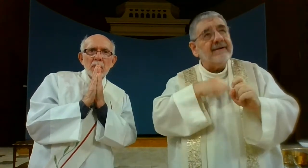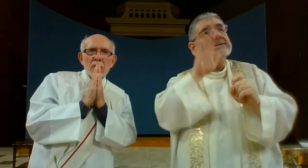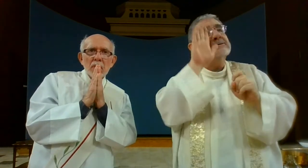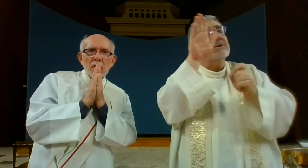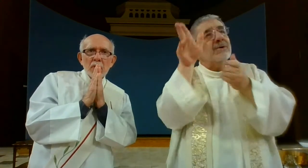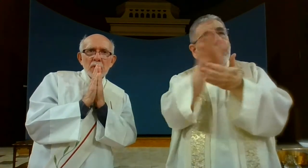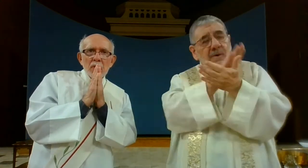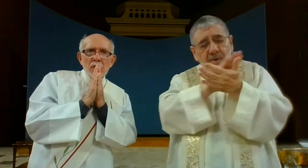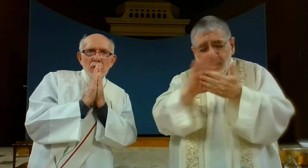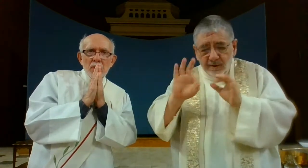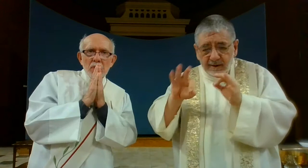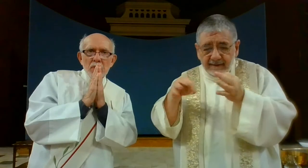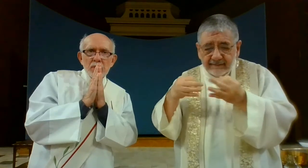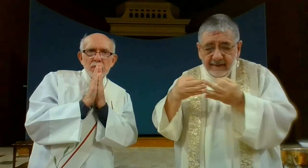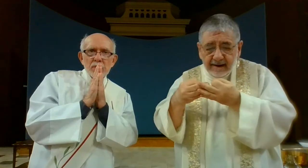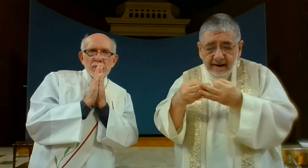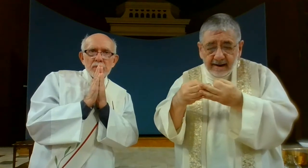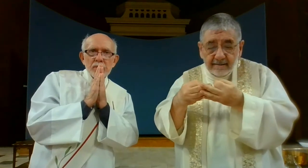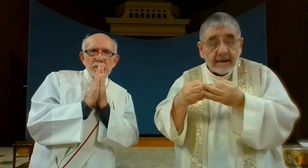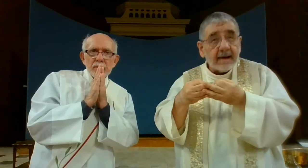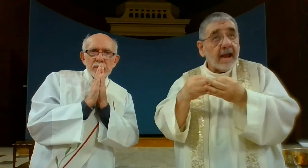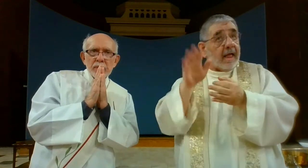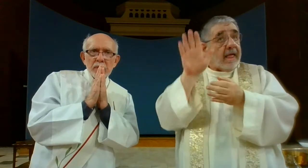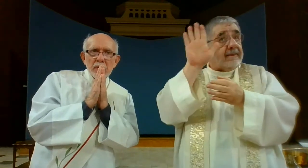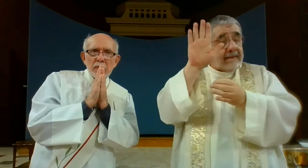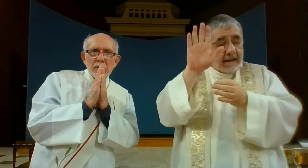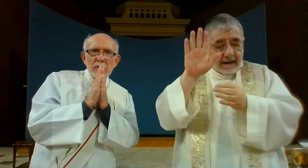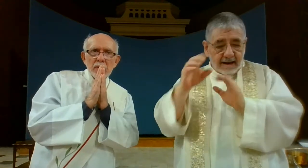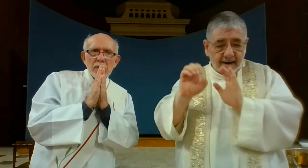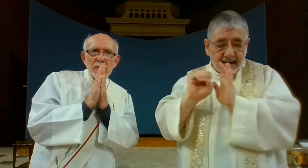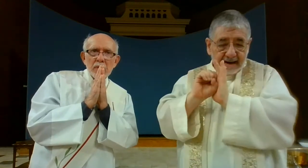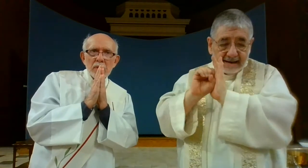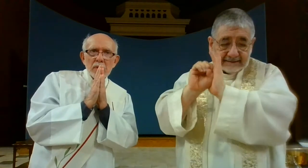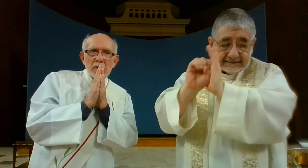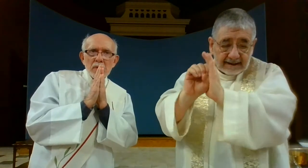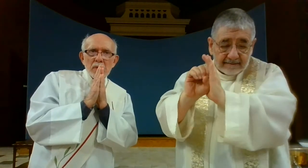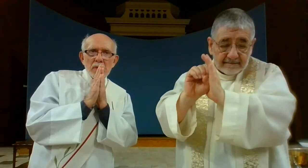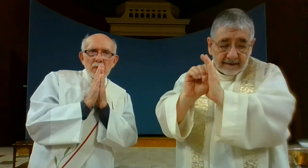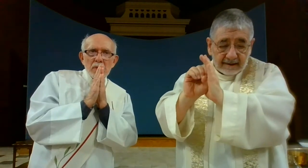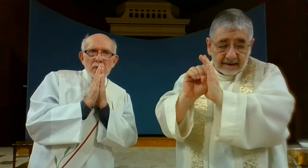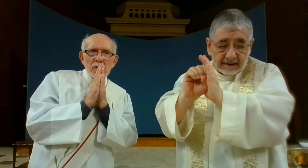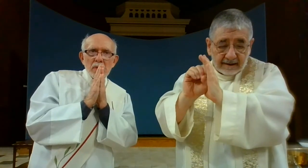who were pleased to give us the shining example of the Holy Family,